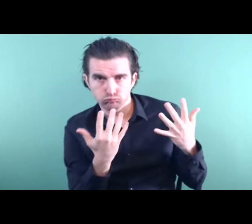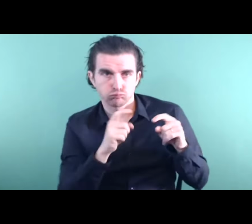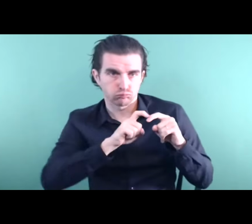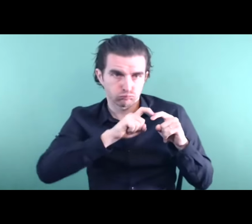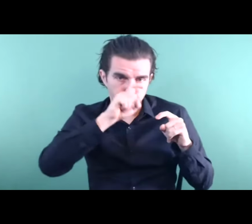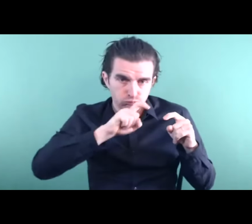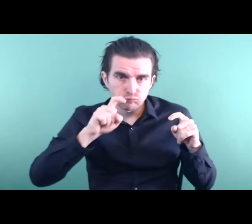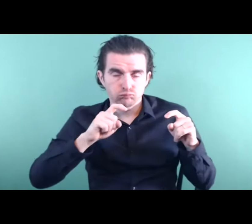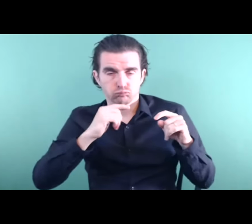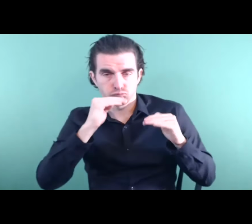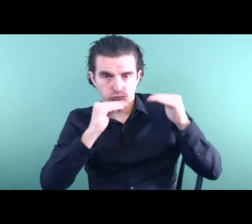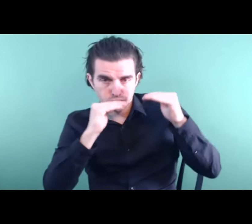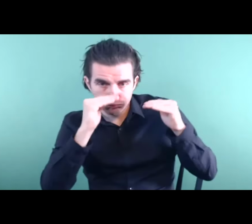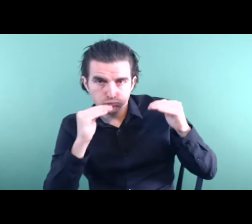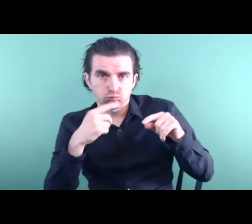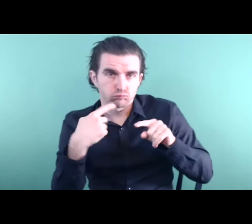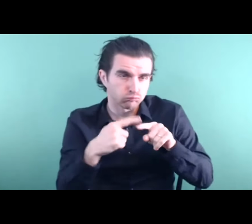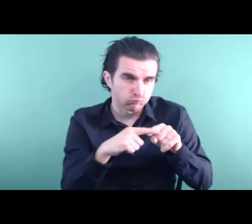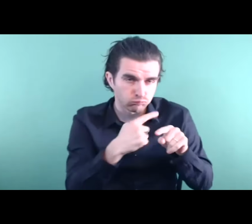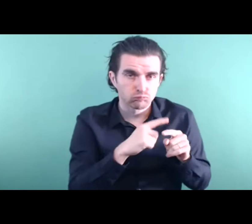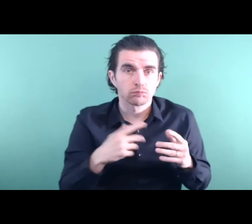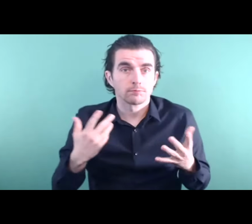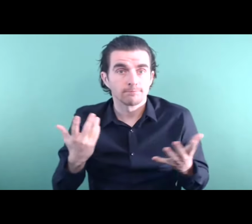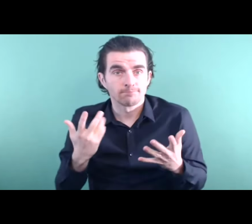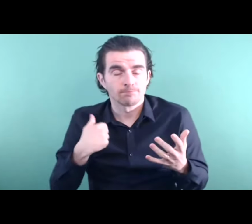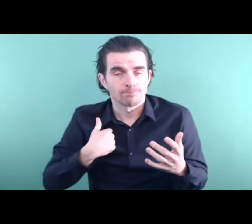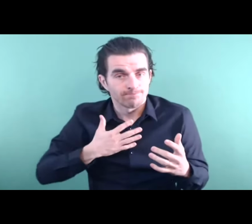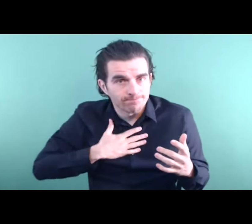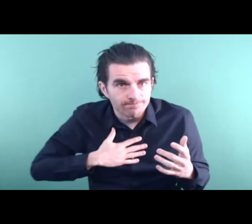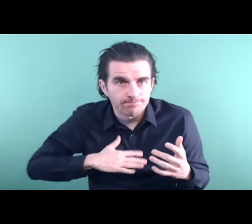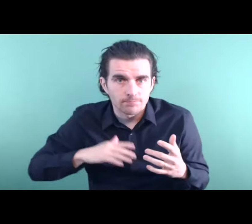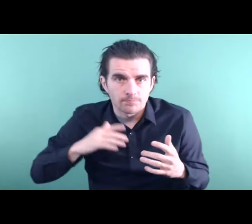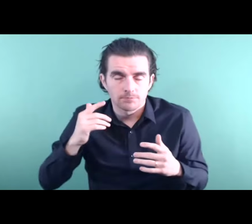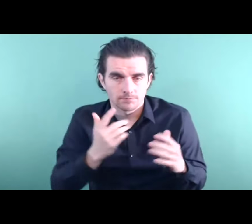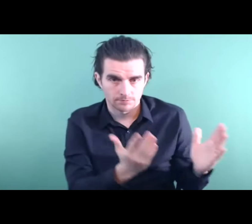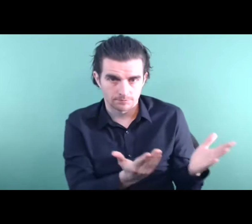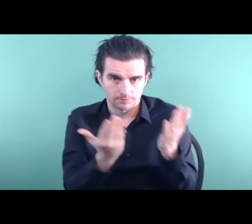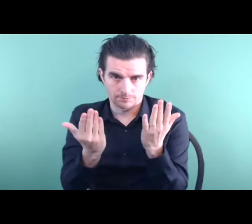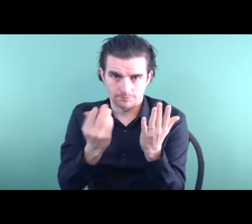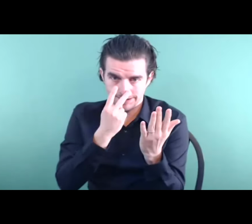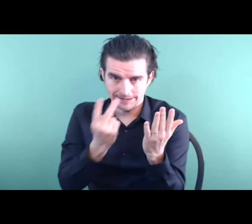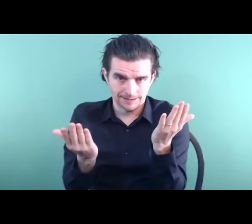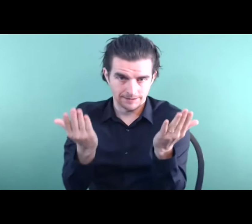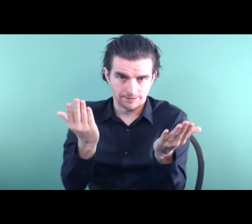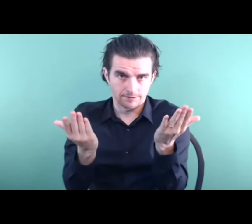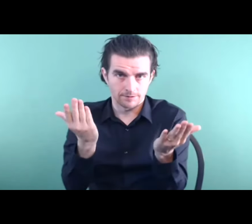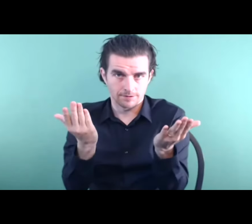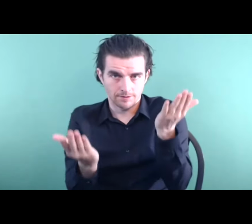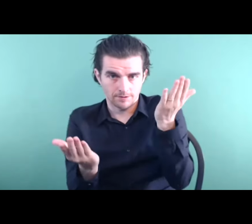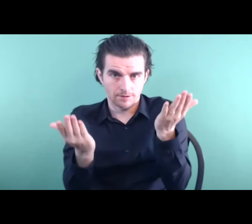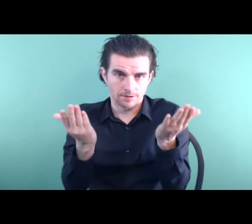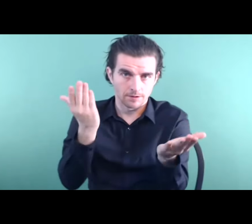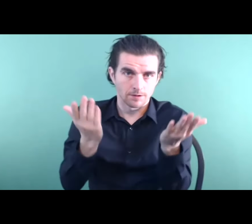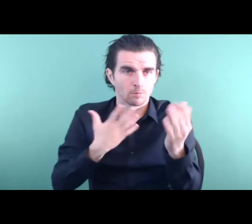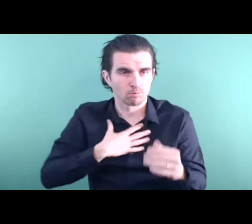And this, honestly, when I think about it, went very much at the cost of qualitative evidence. So it was very much focused